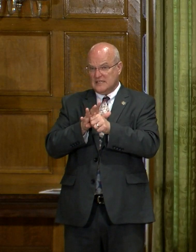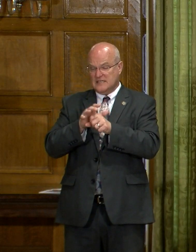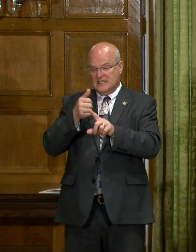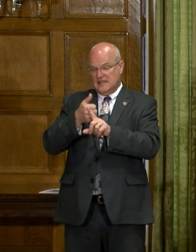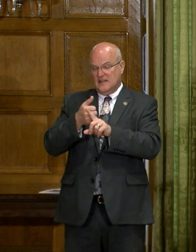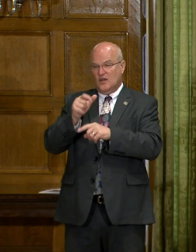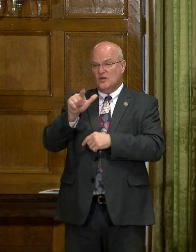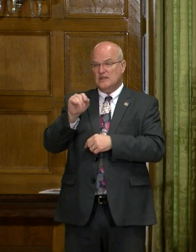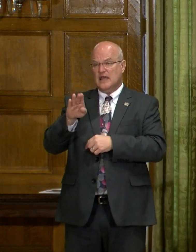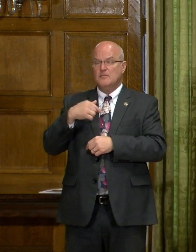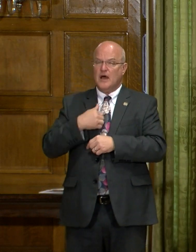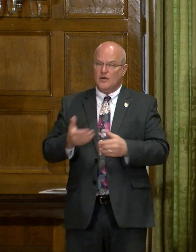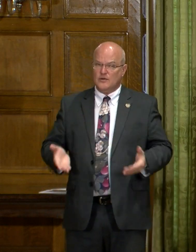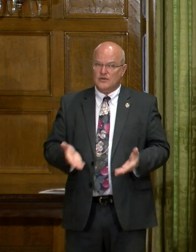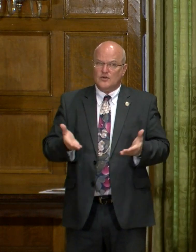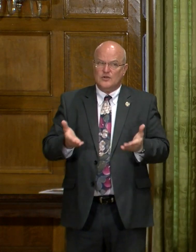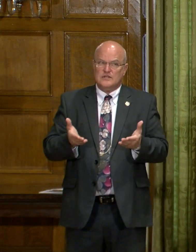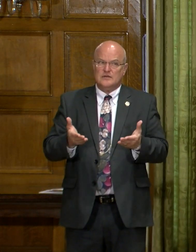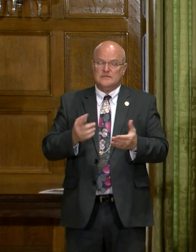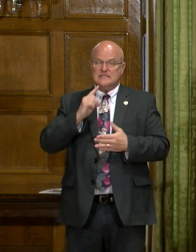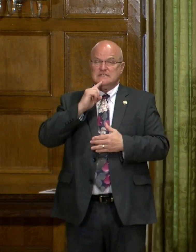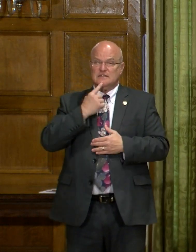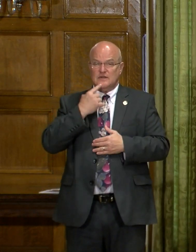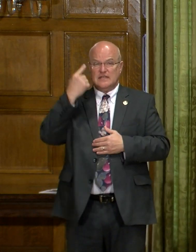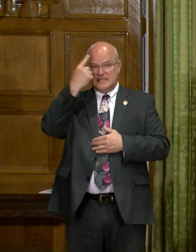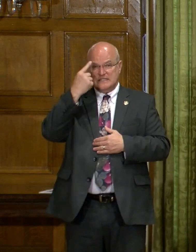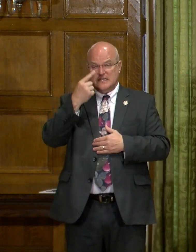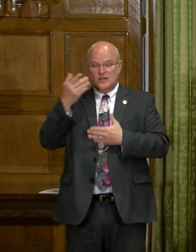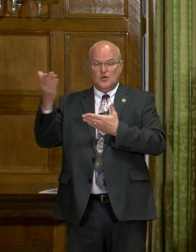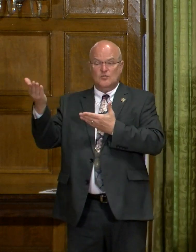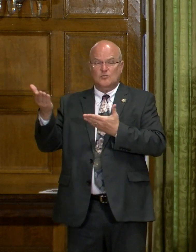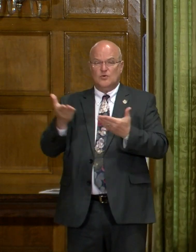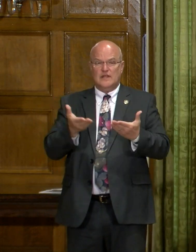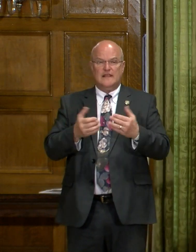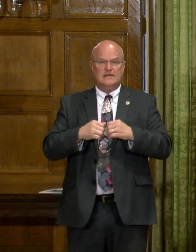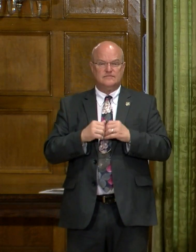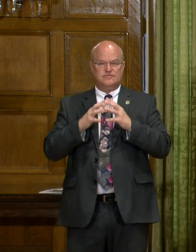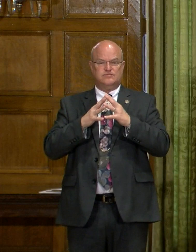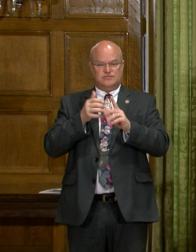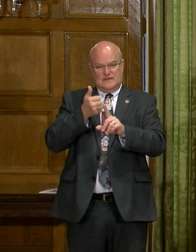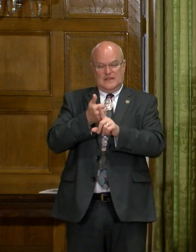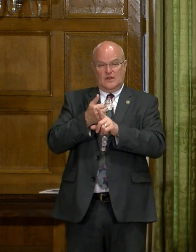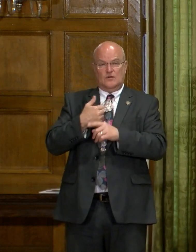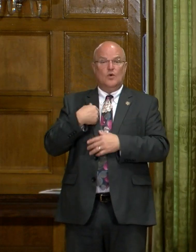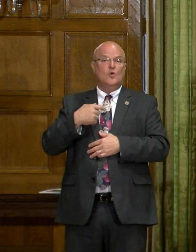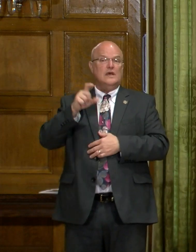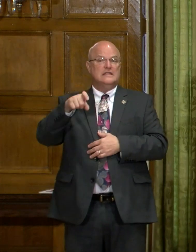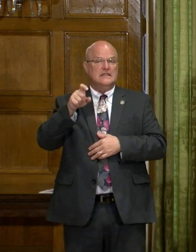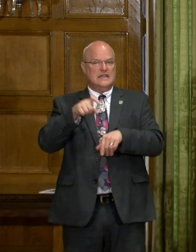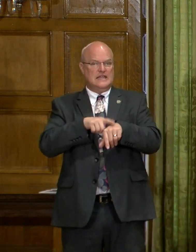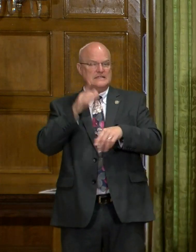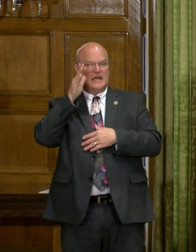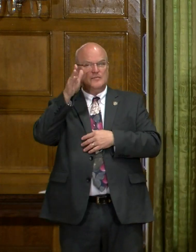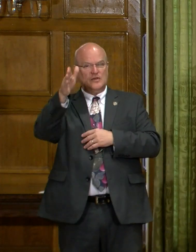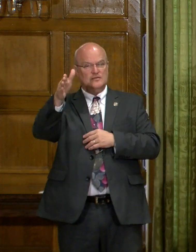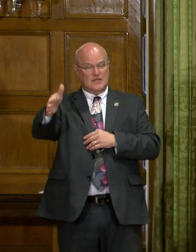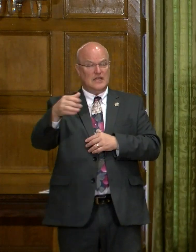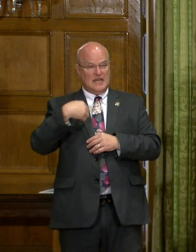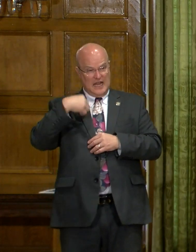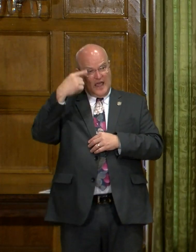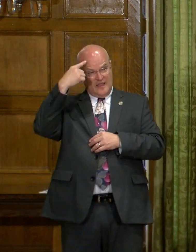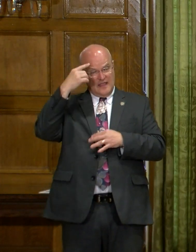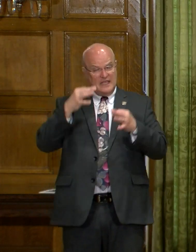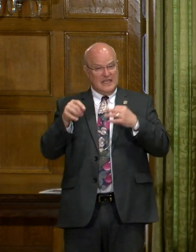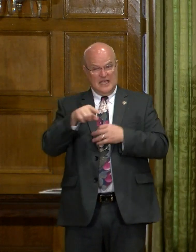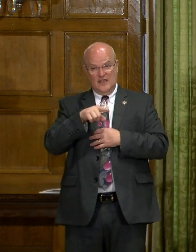own lab, I'd really like to encourage them to seriously consider bringing that capability on board. We're going to need it as time goes on, and I think